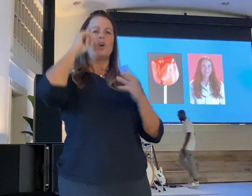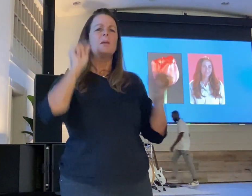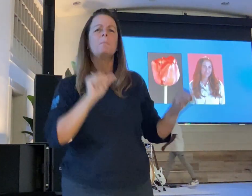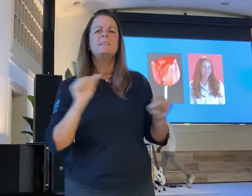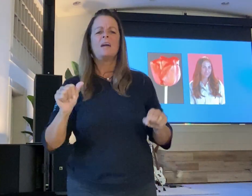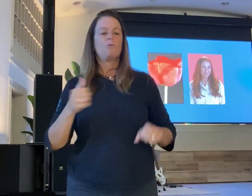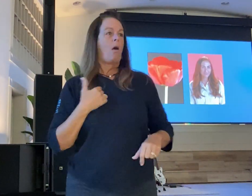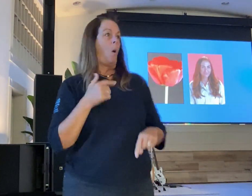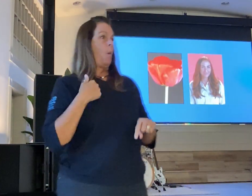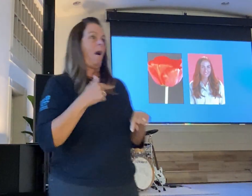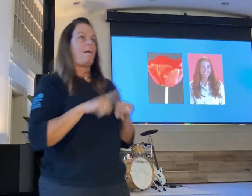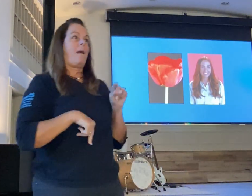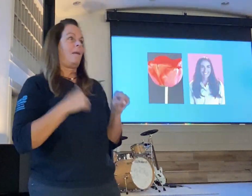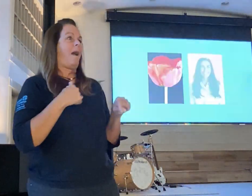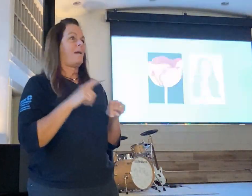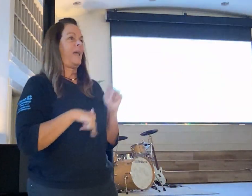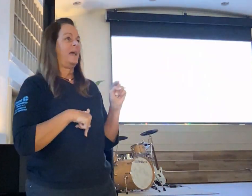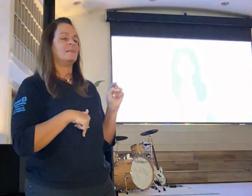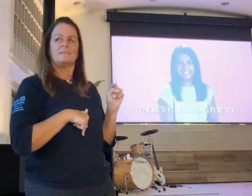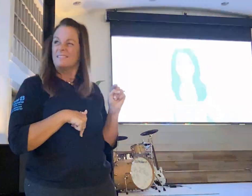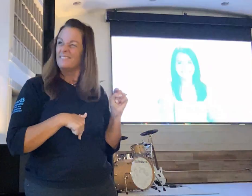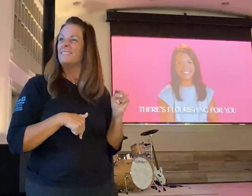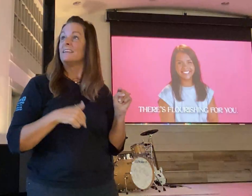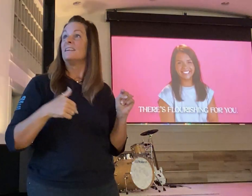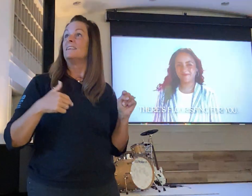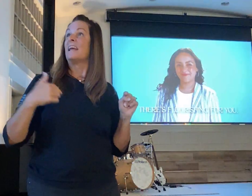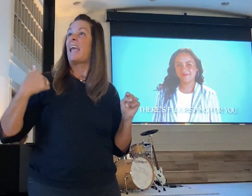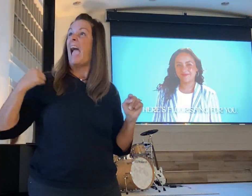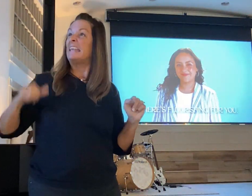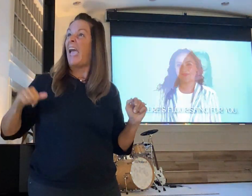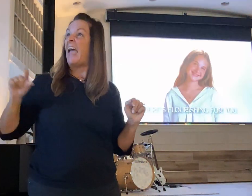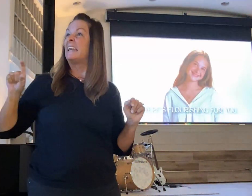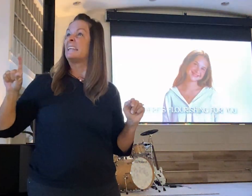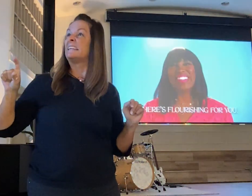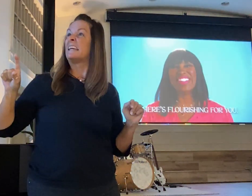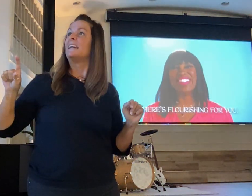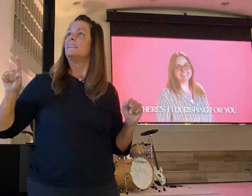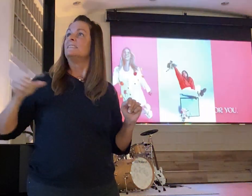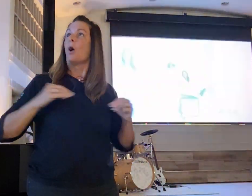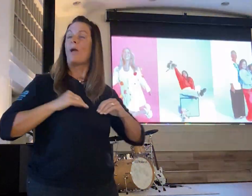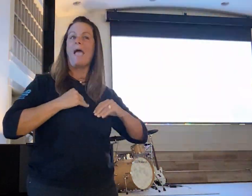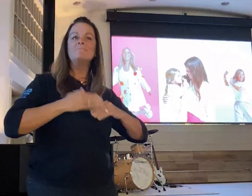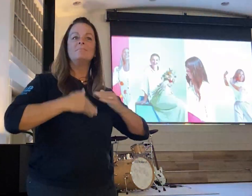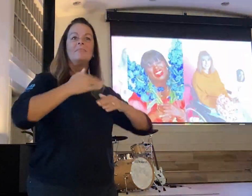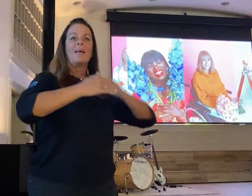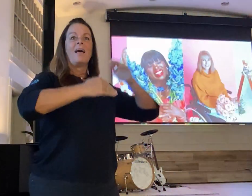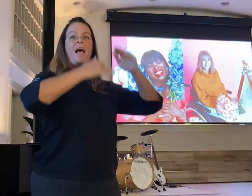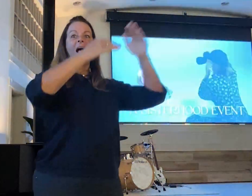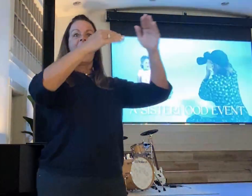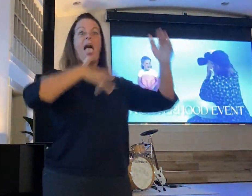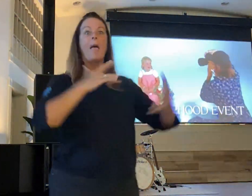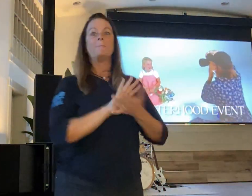potential, of restarting from the ground up, there's flourishing for you.